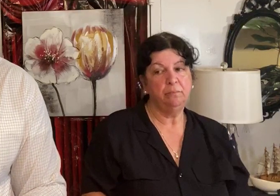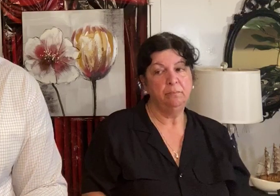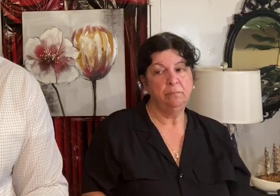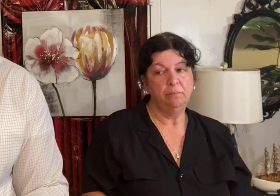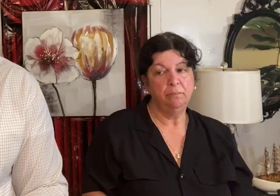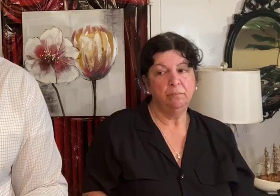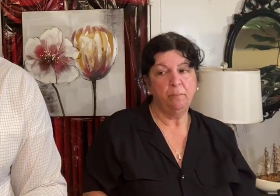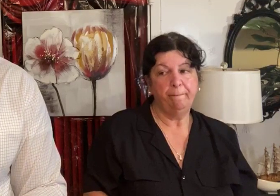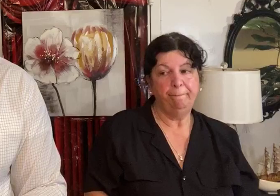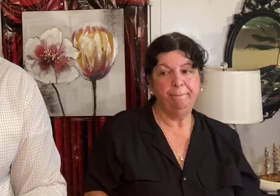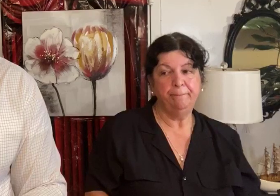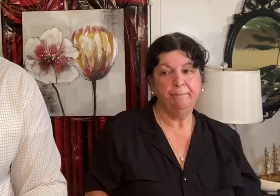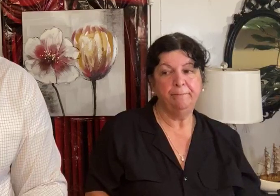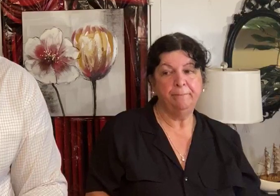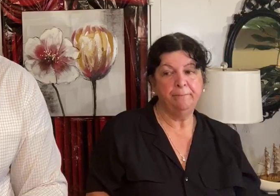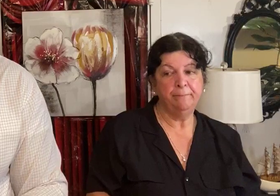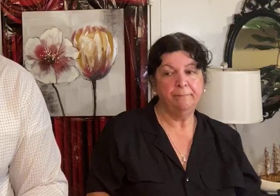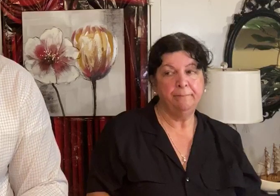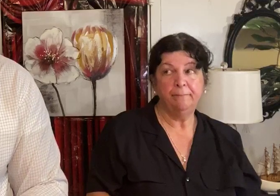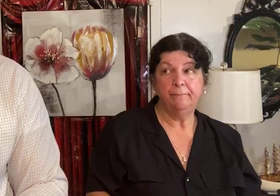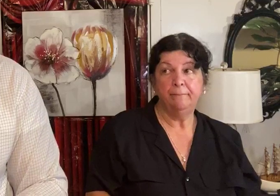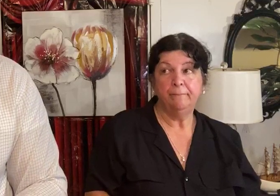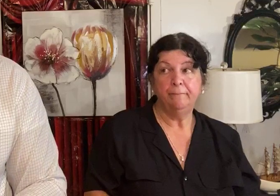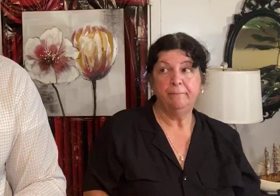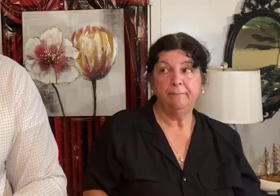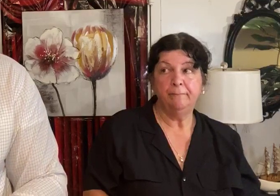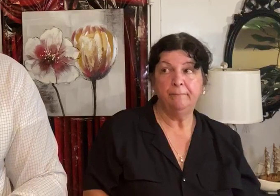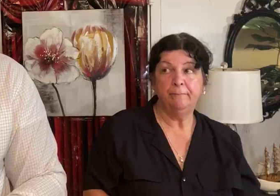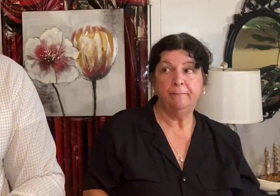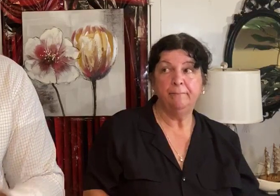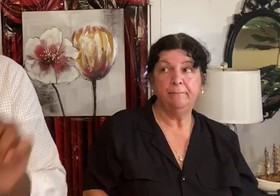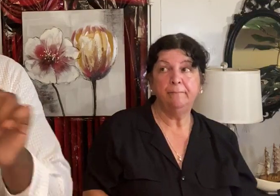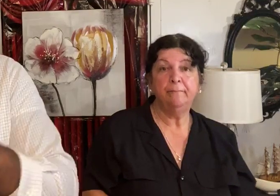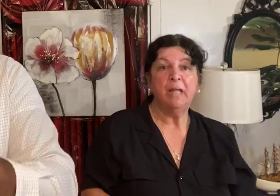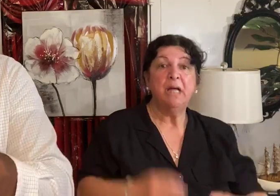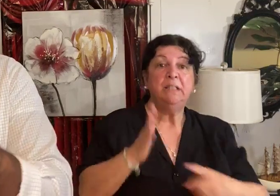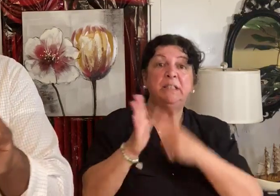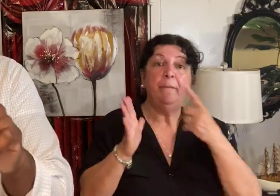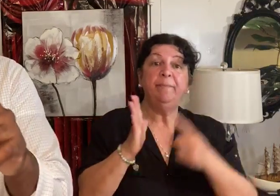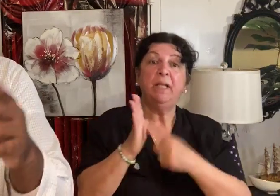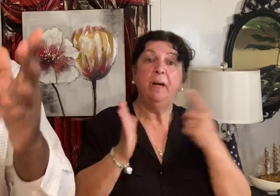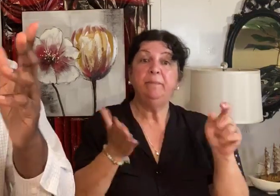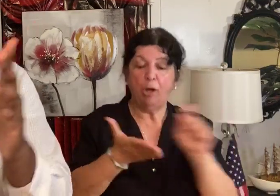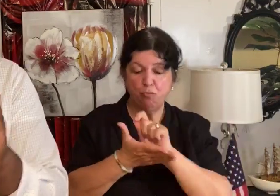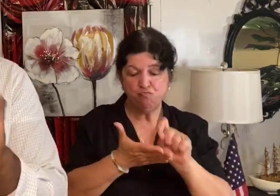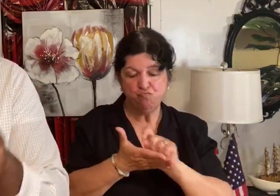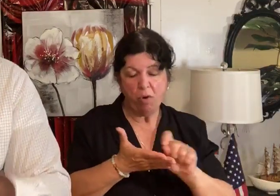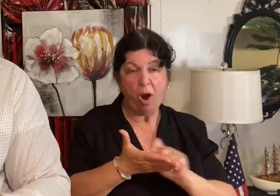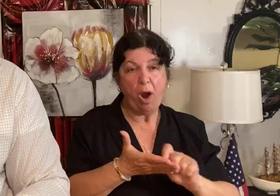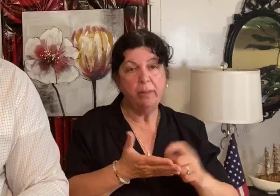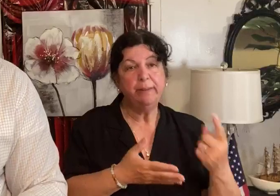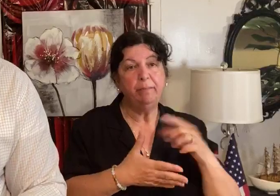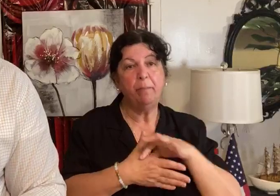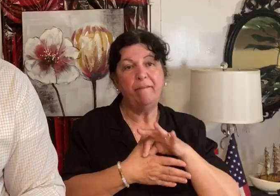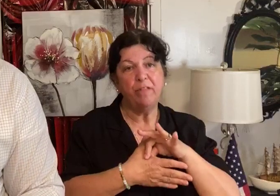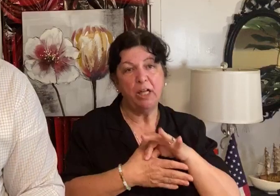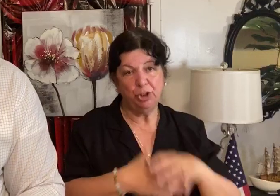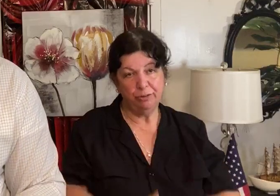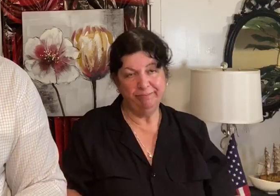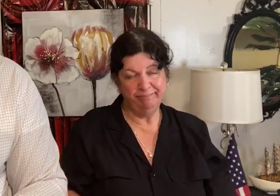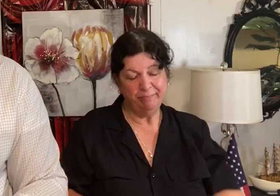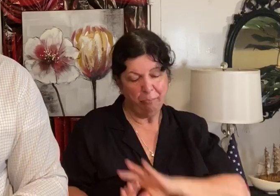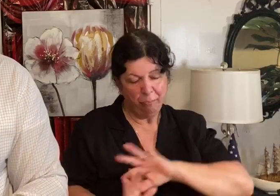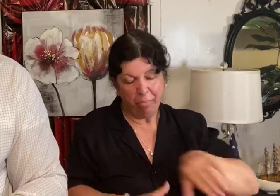I'm going to leave that point out. I don't need that one. Sometimes I write something in my notes that's of the flesh. I could leave that one